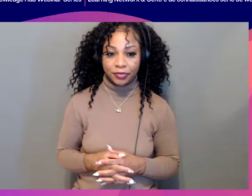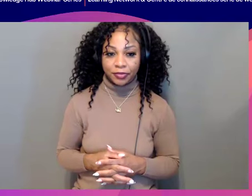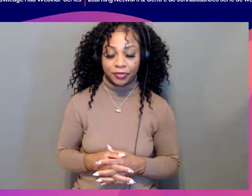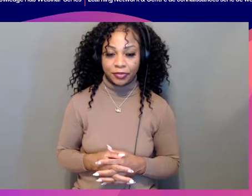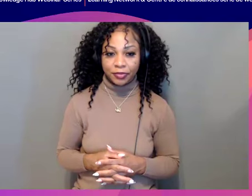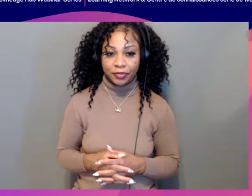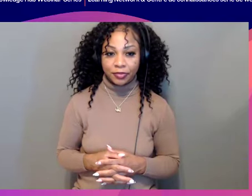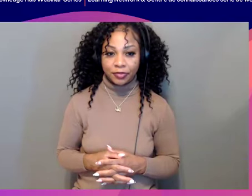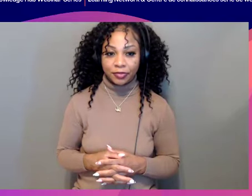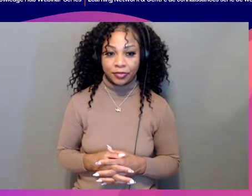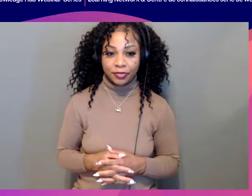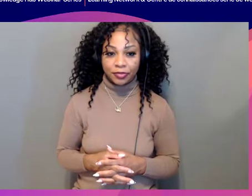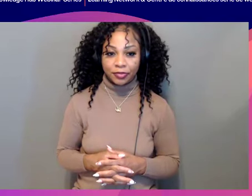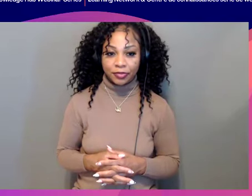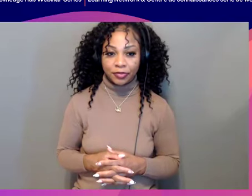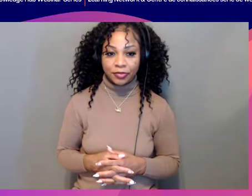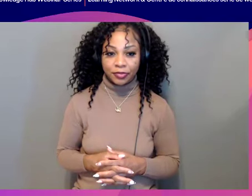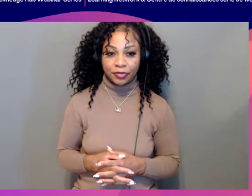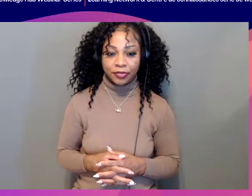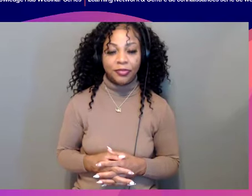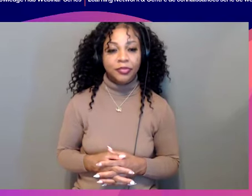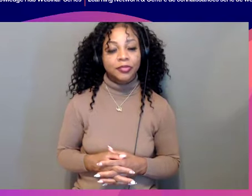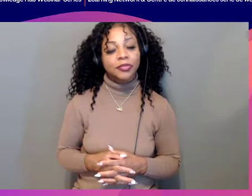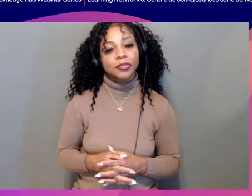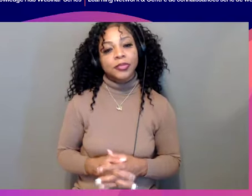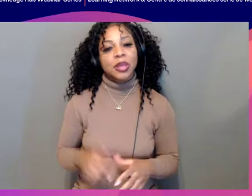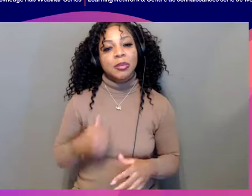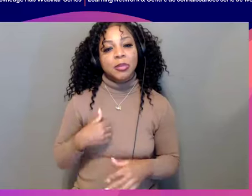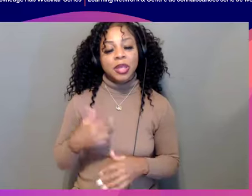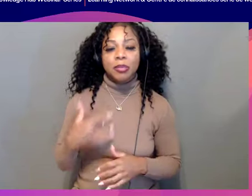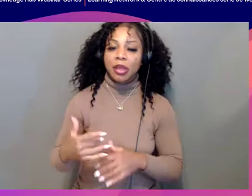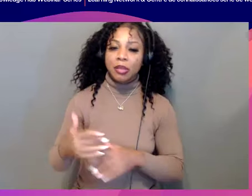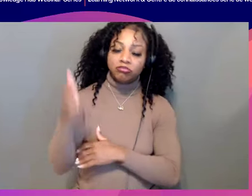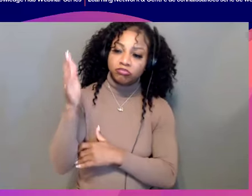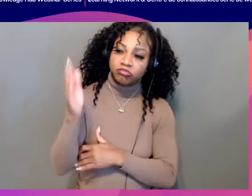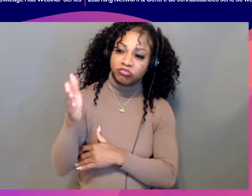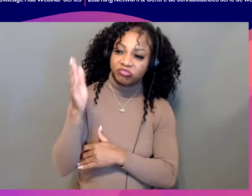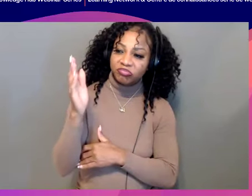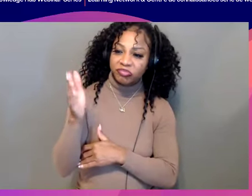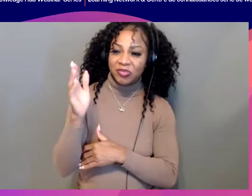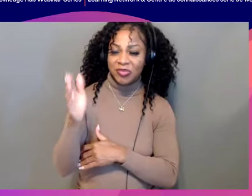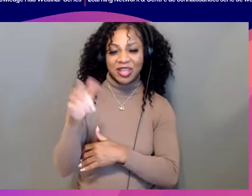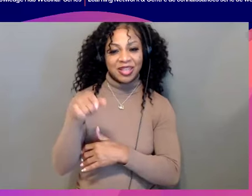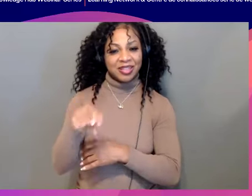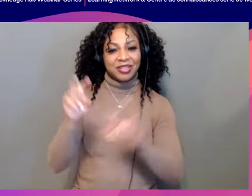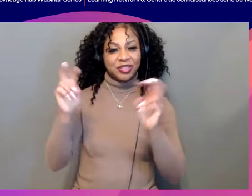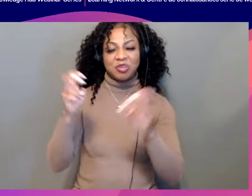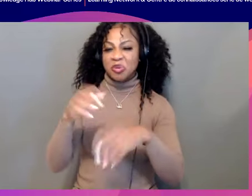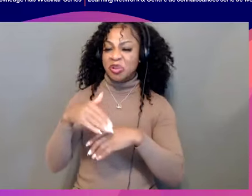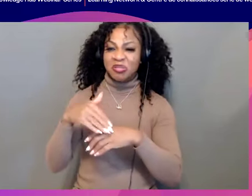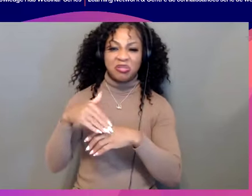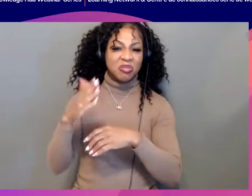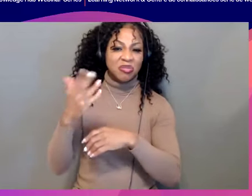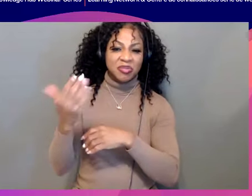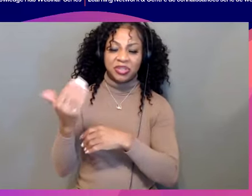I think I've been sort of doing education around these topics for well over a decade, probably nearly 15